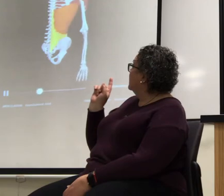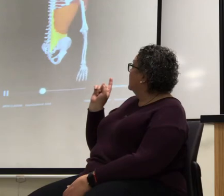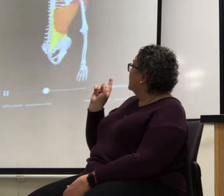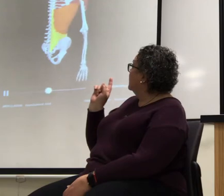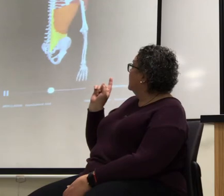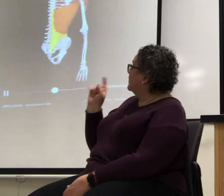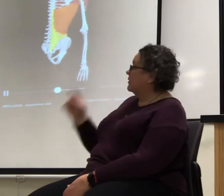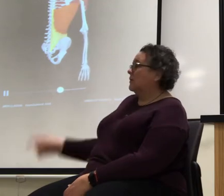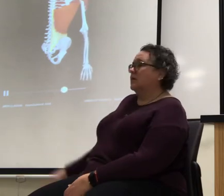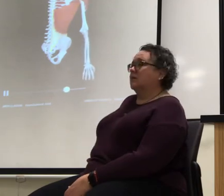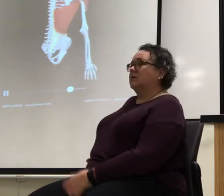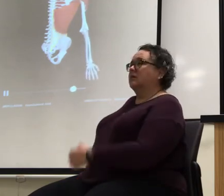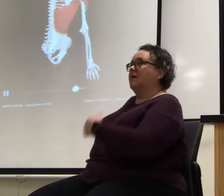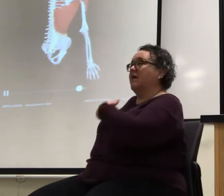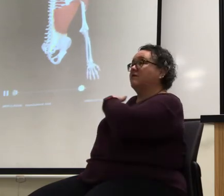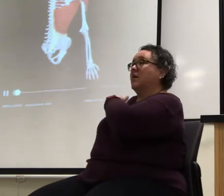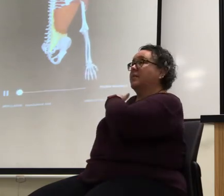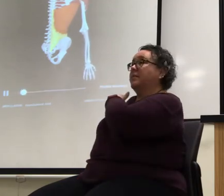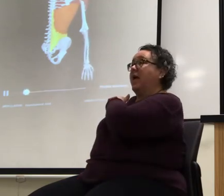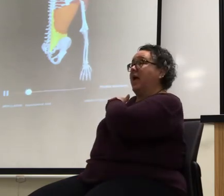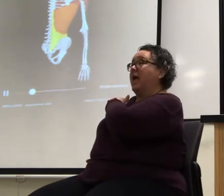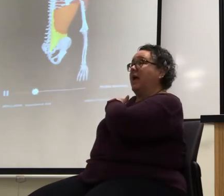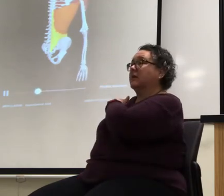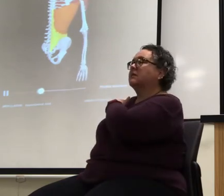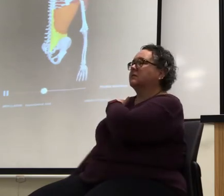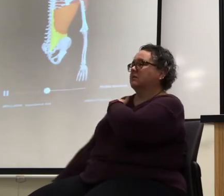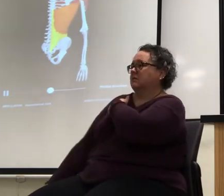You're pulling from the back. You insert